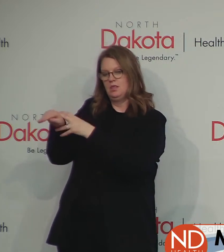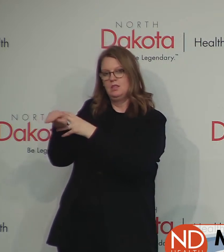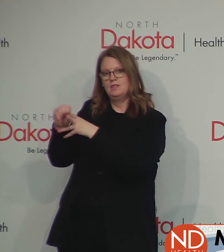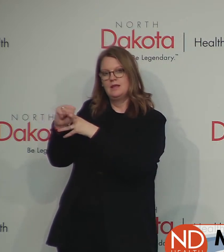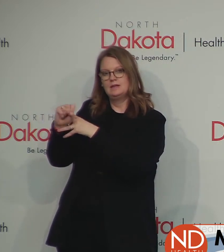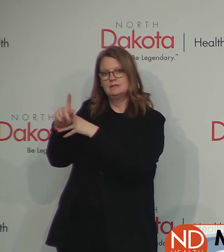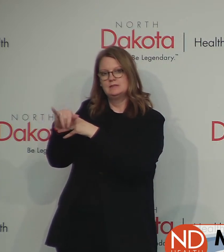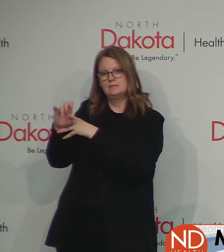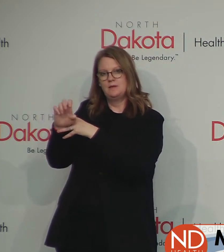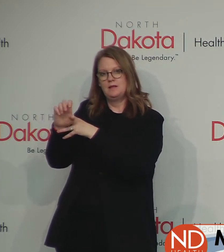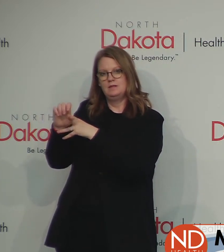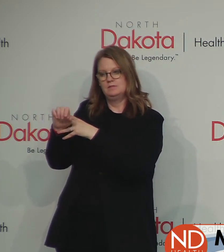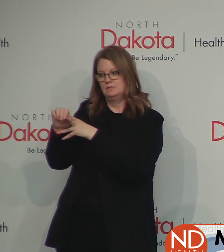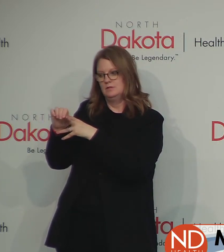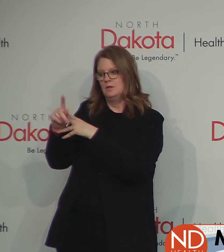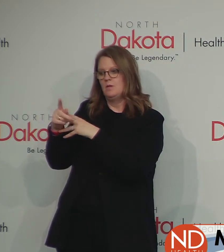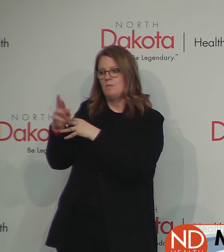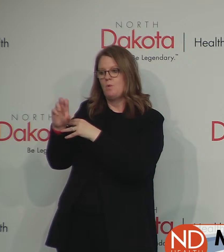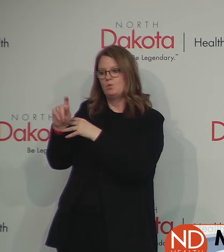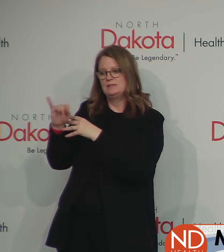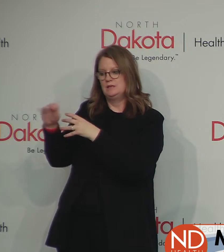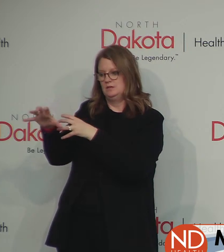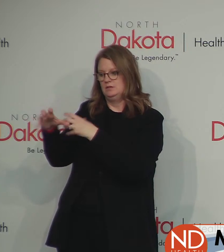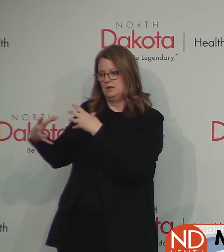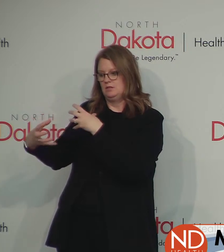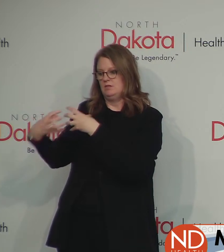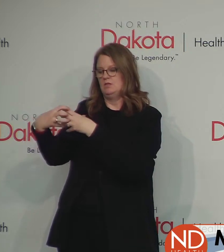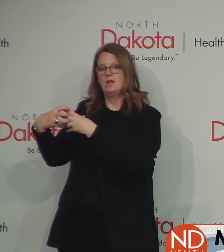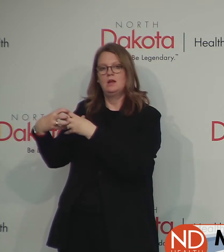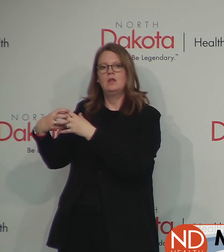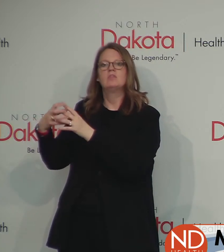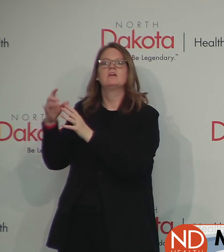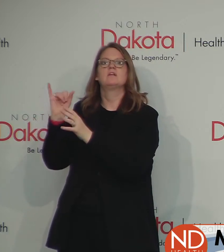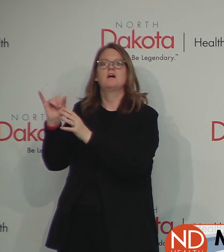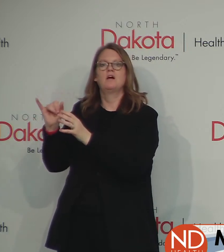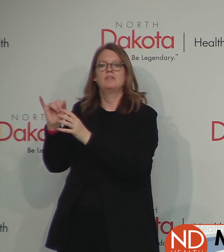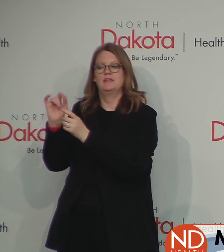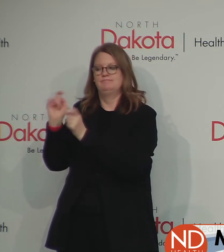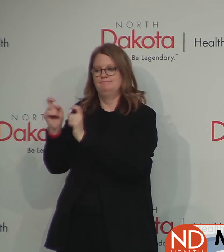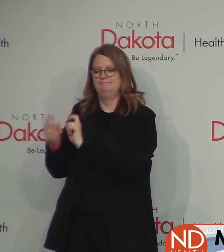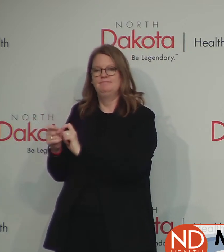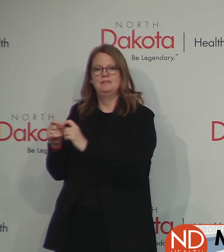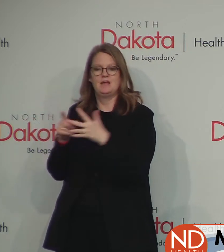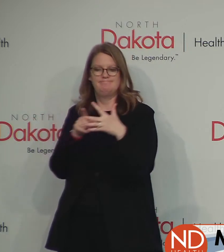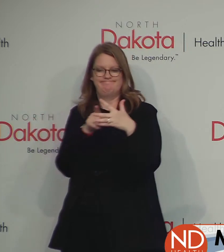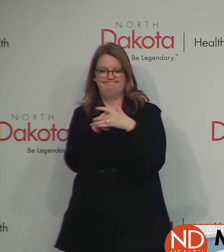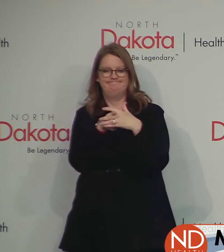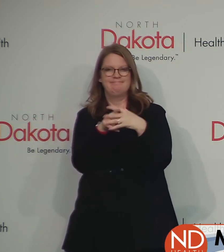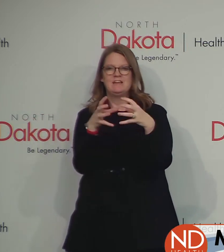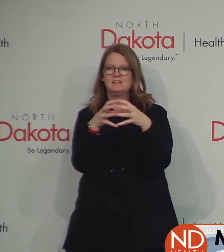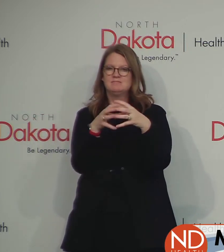protein, and your body creates antibodies then to the spike protein. So both of them work on that spike protein.